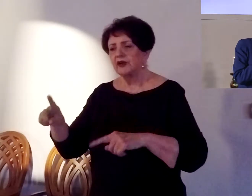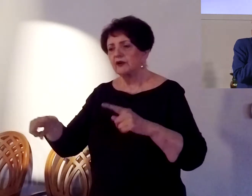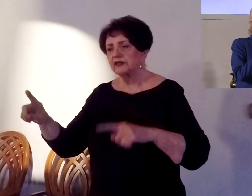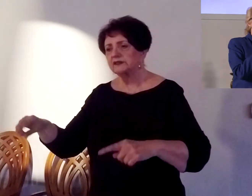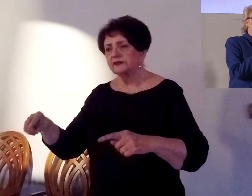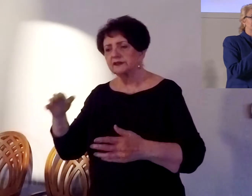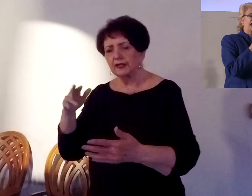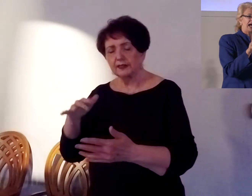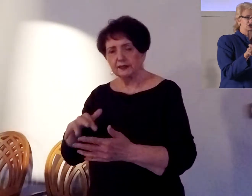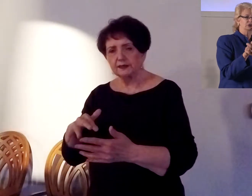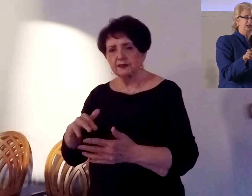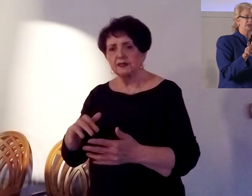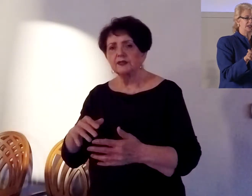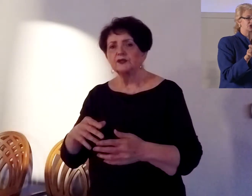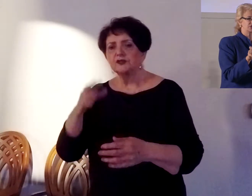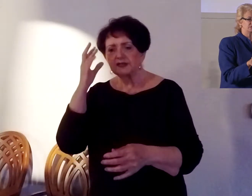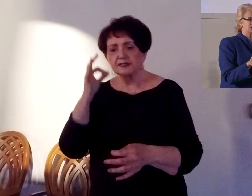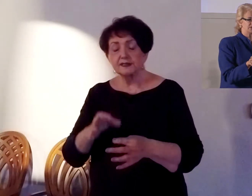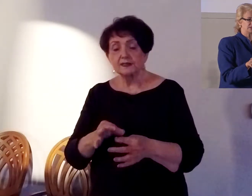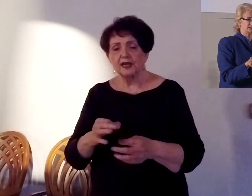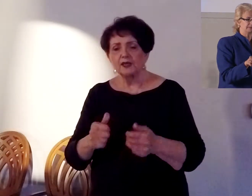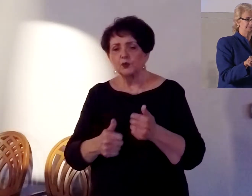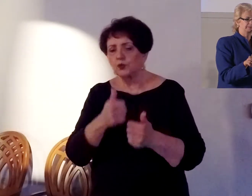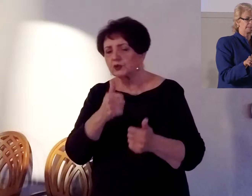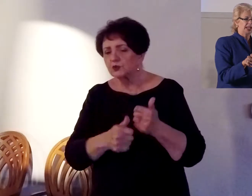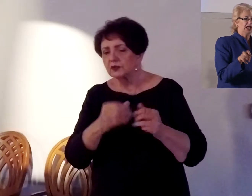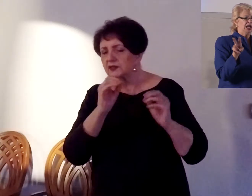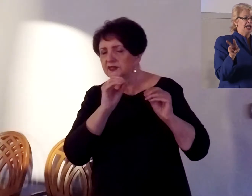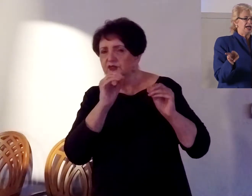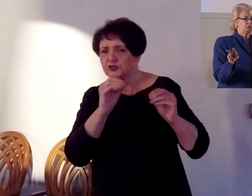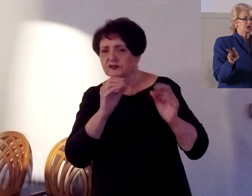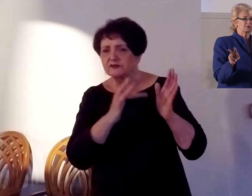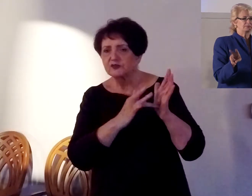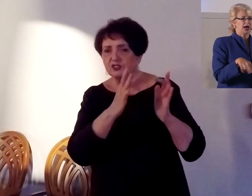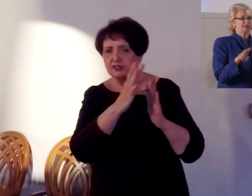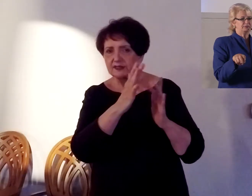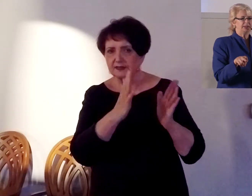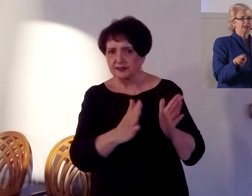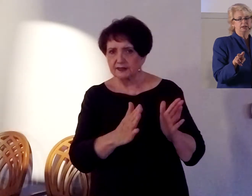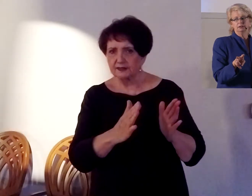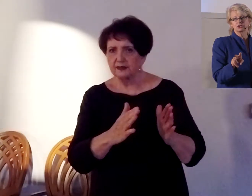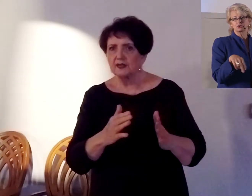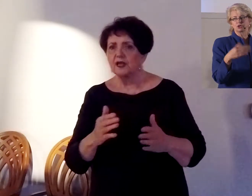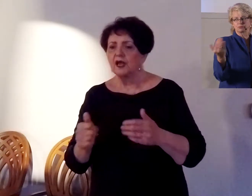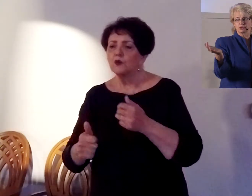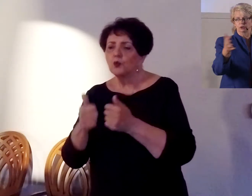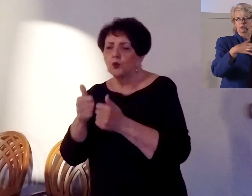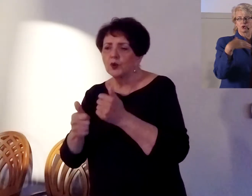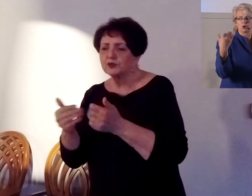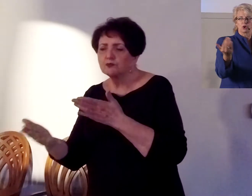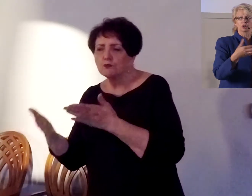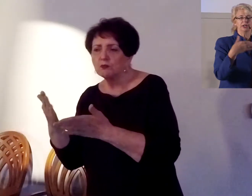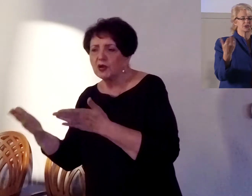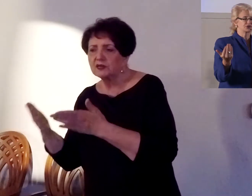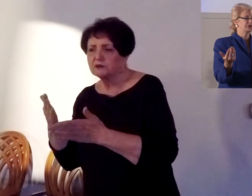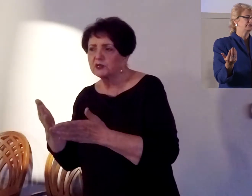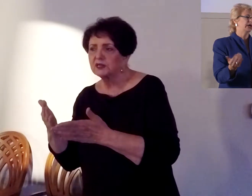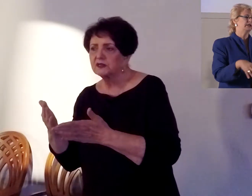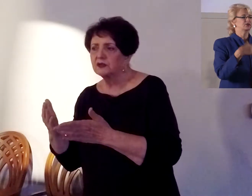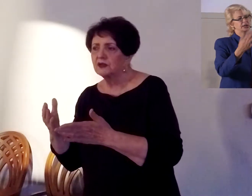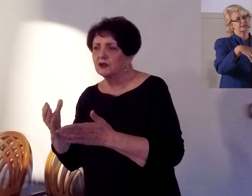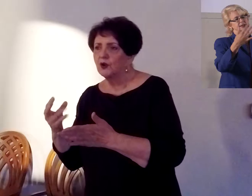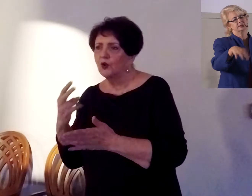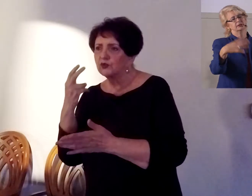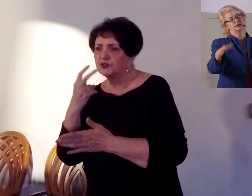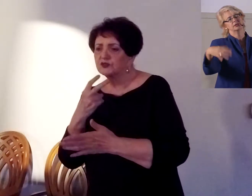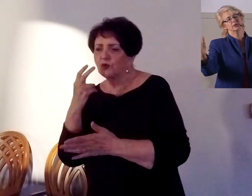to determine which was actually the teachings of Jesus and which might have been, because of course it was all oral history, right,